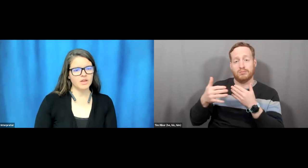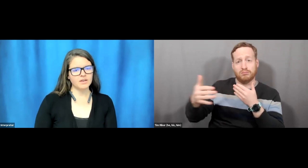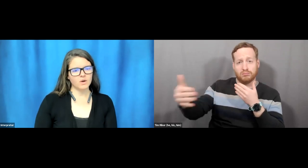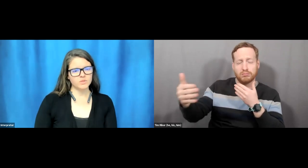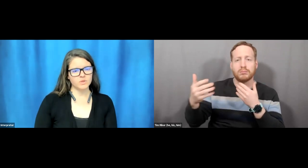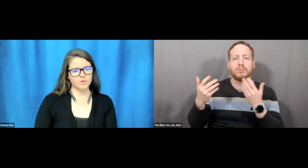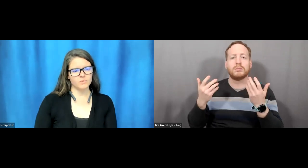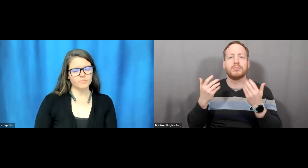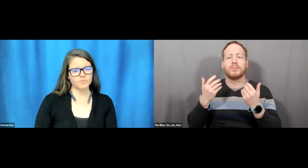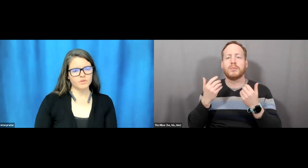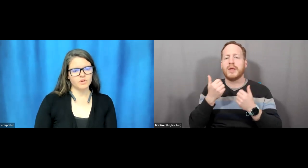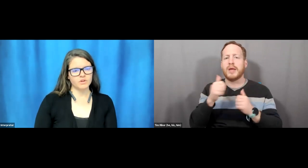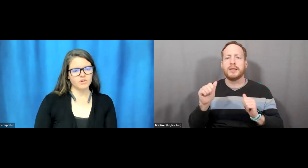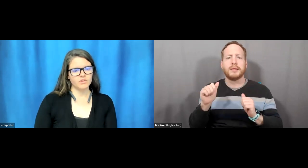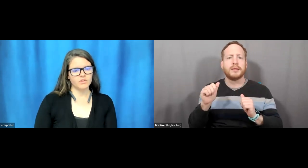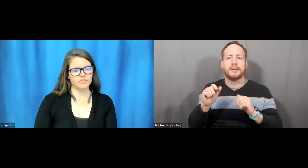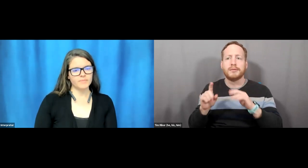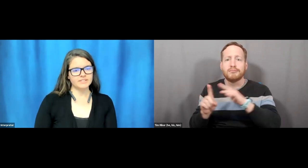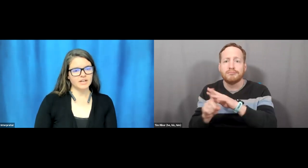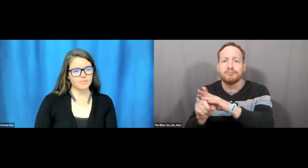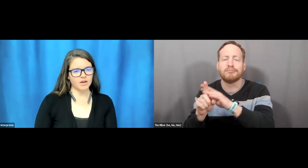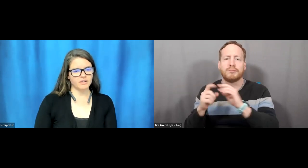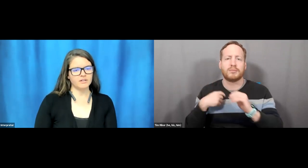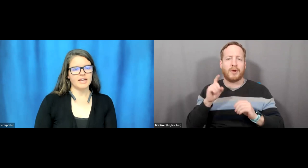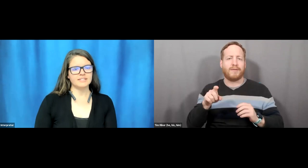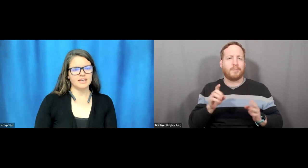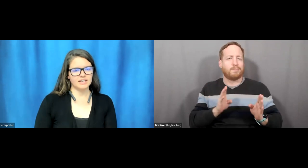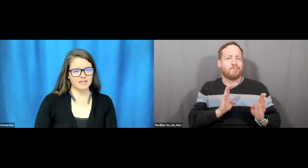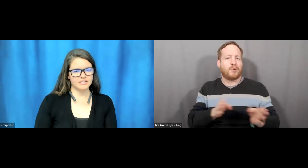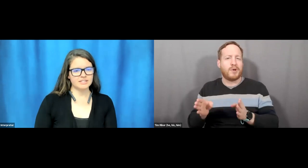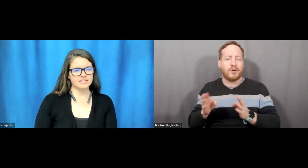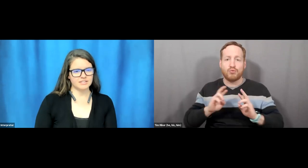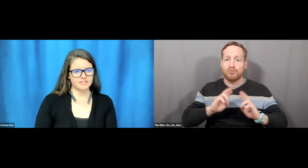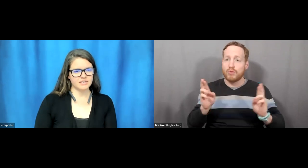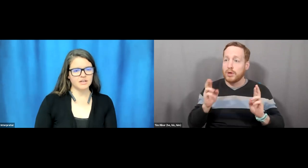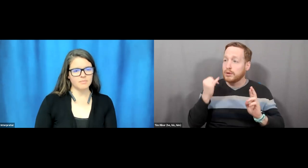And also, from this time on, as any incidences come up,